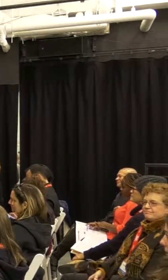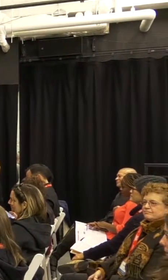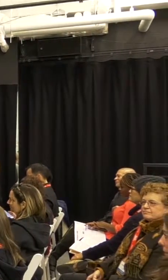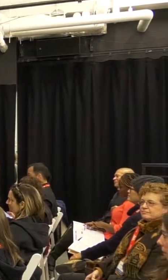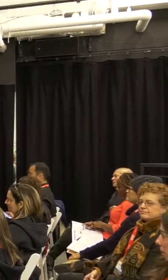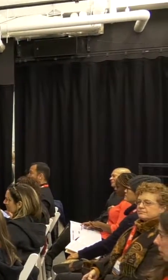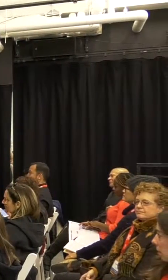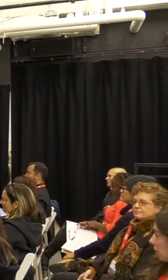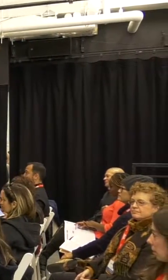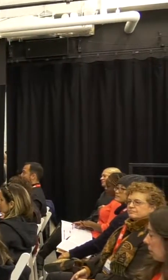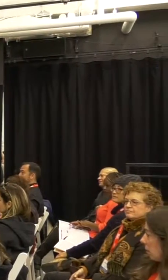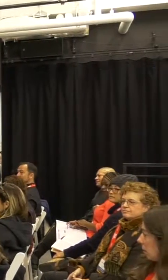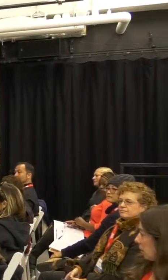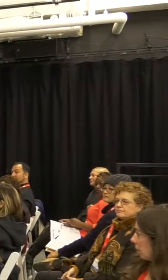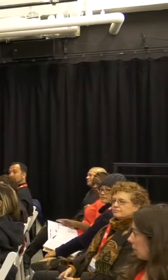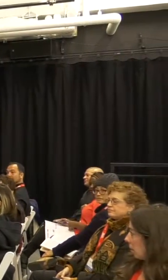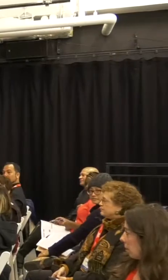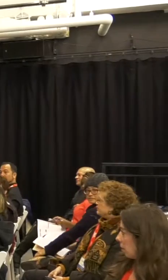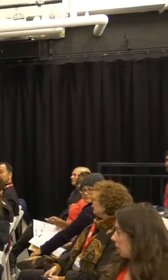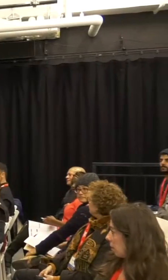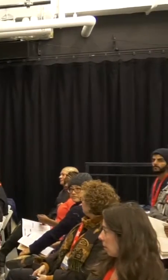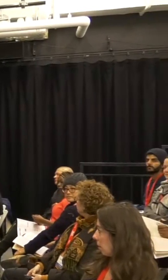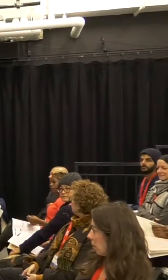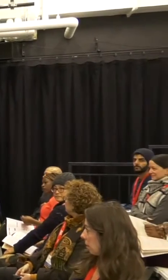Anyone here from the cultural planning team?